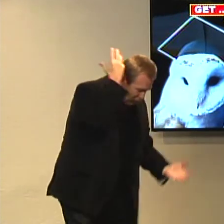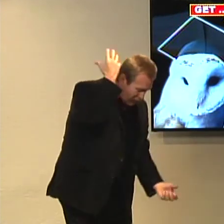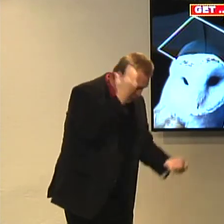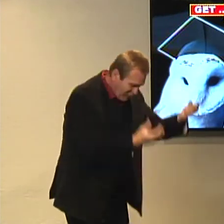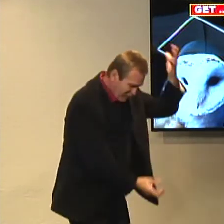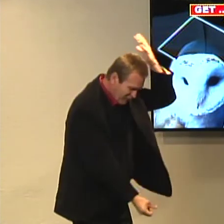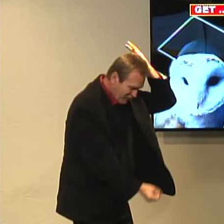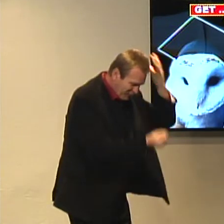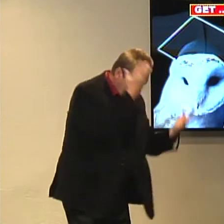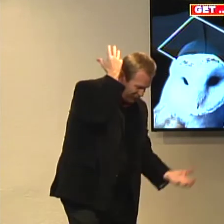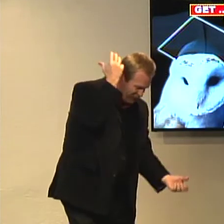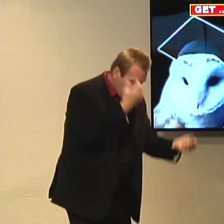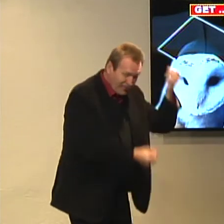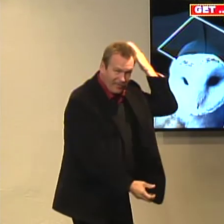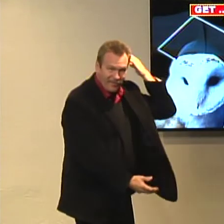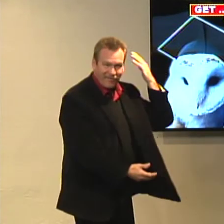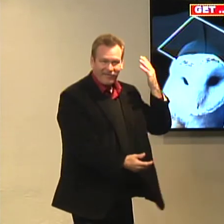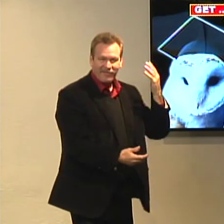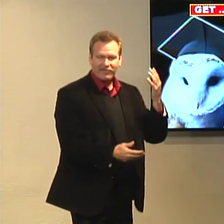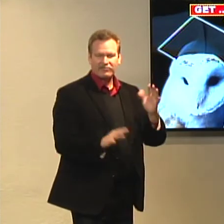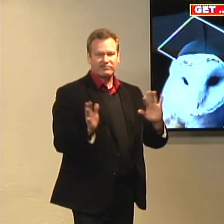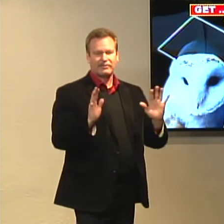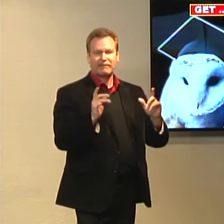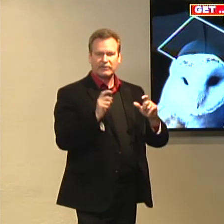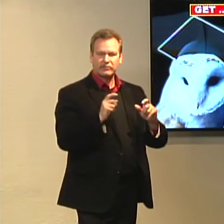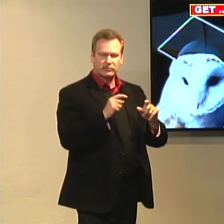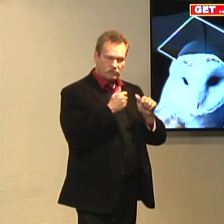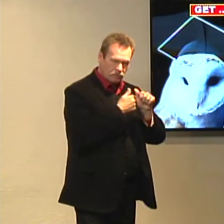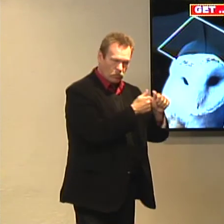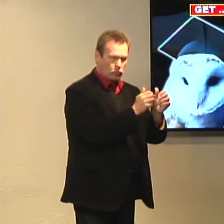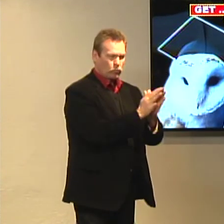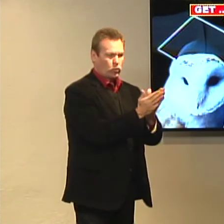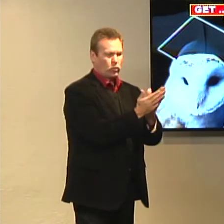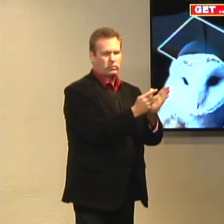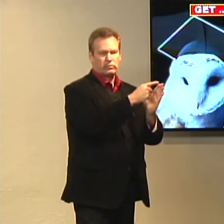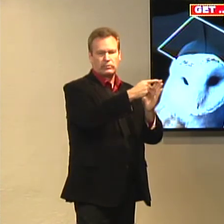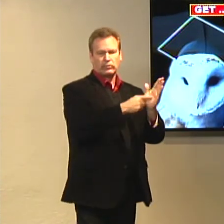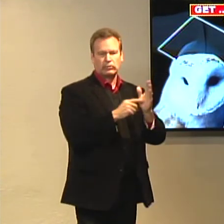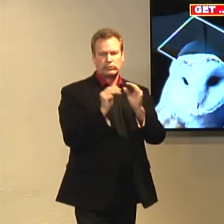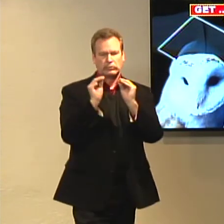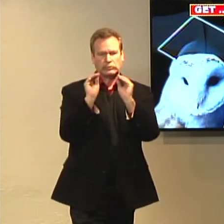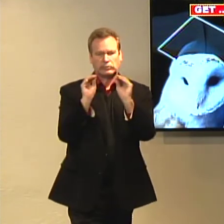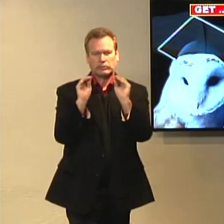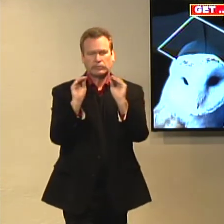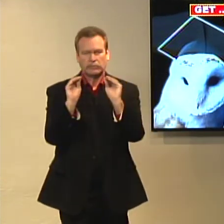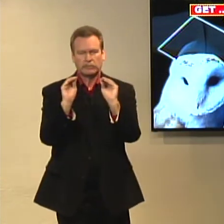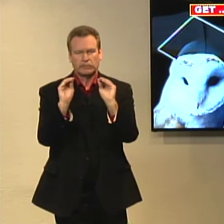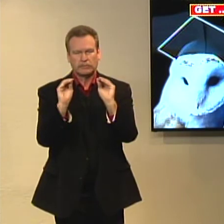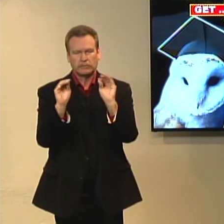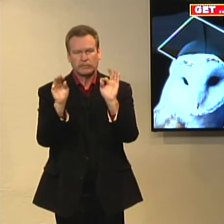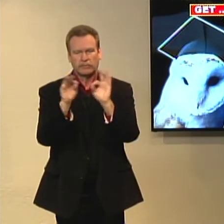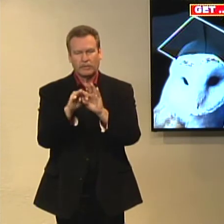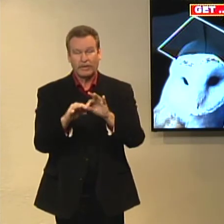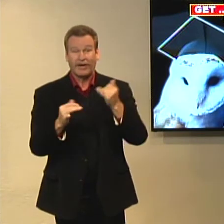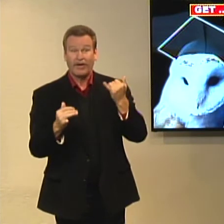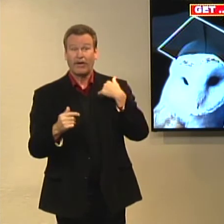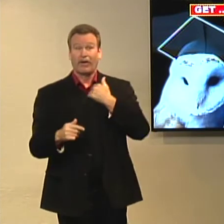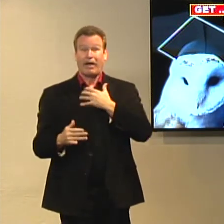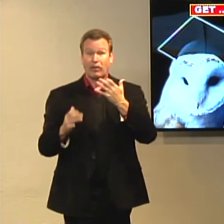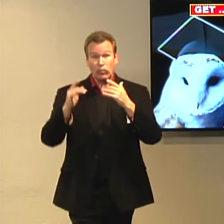People's assumptions, man's assumptions are worthless. We need to focus on the book that God has left for us. This is what's teaching